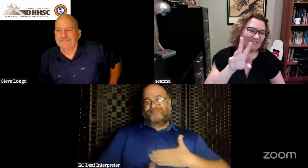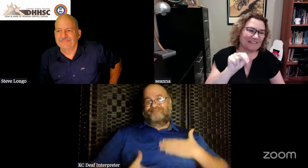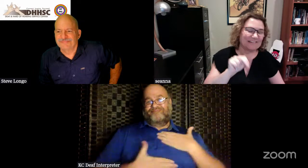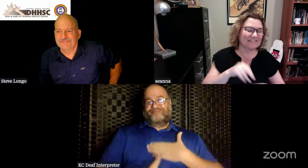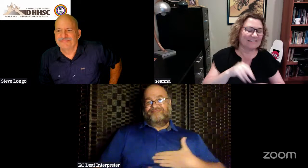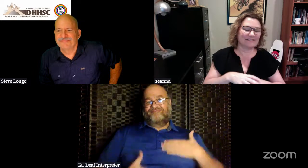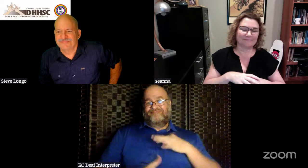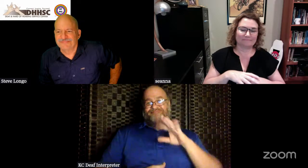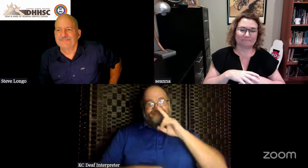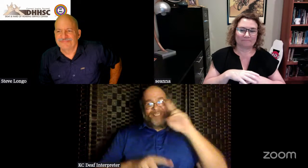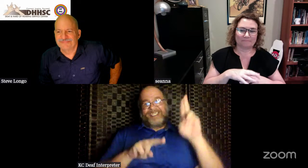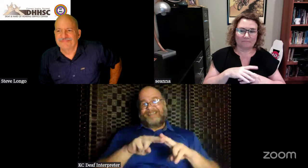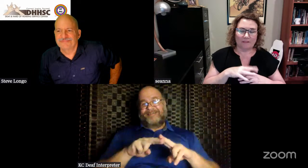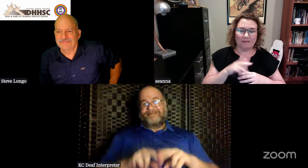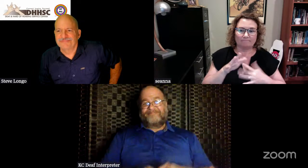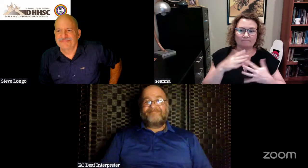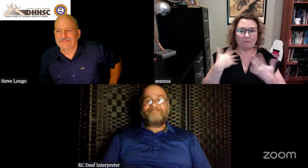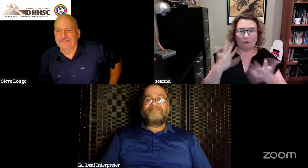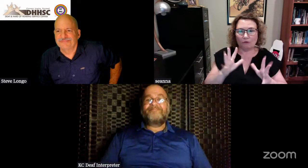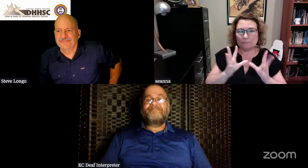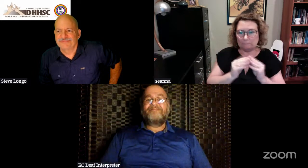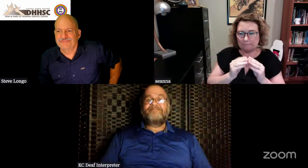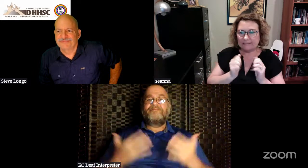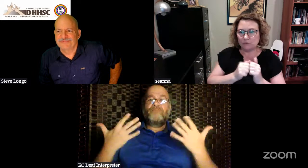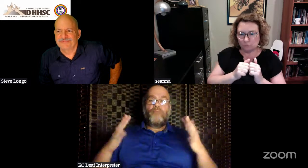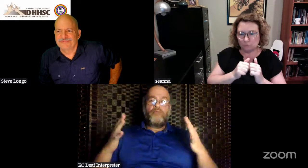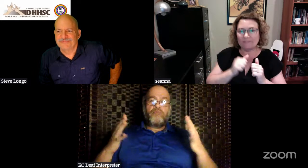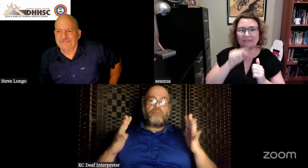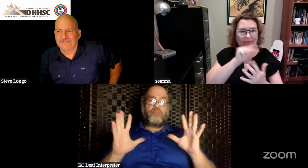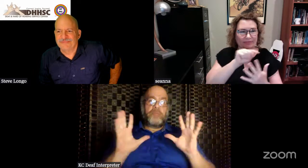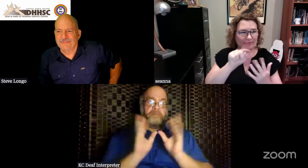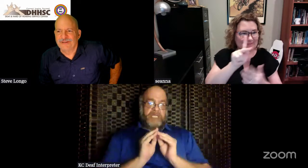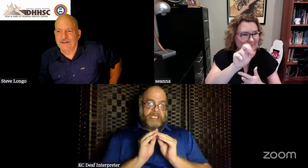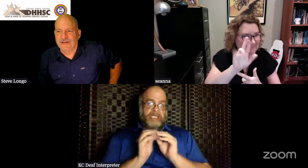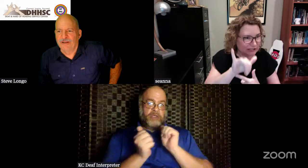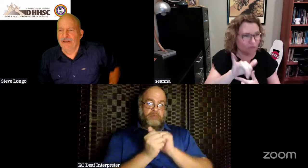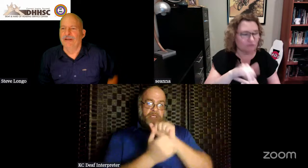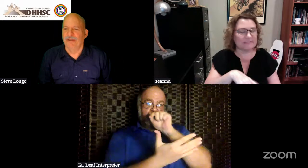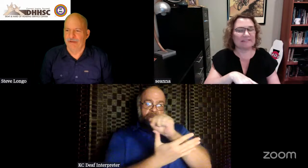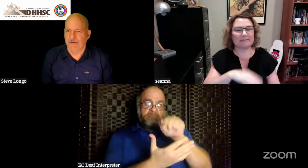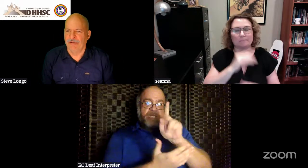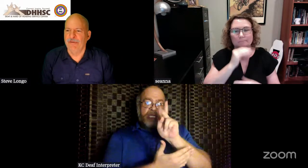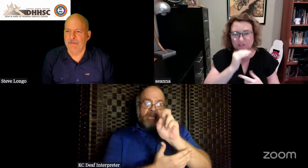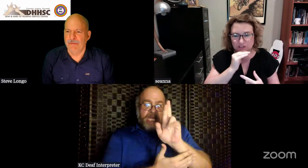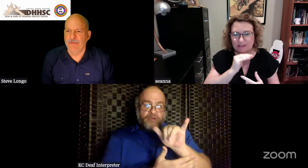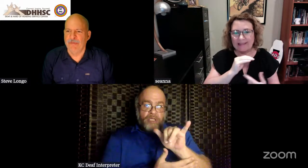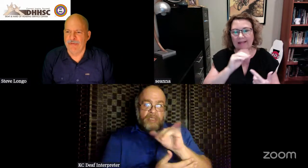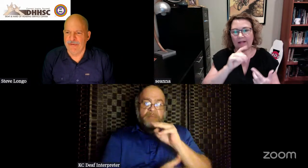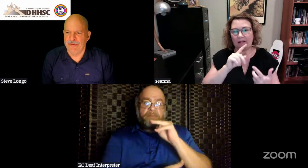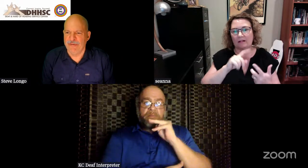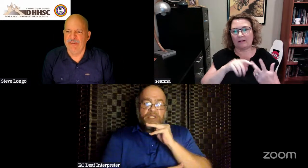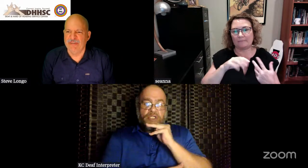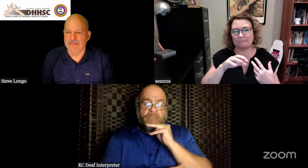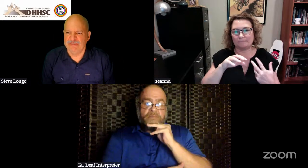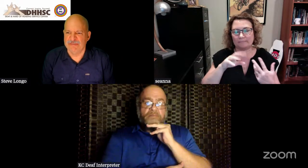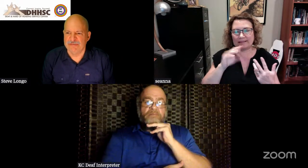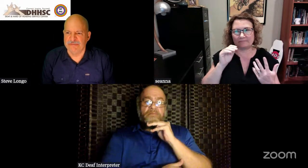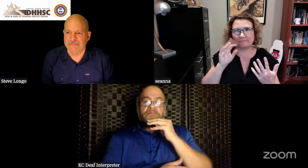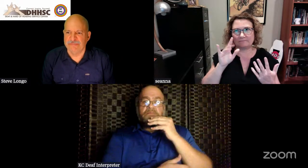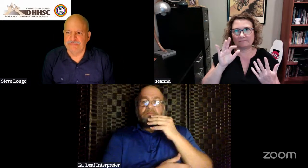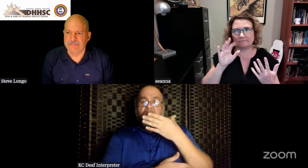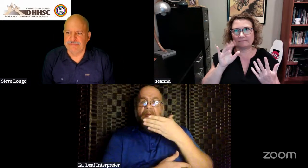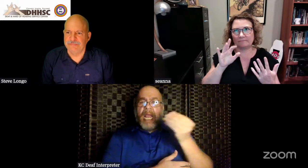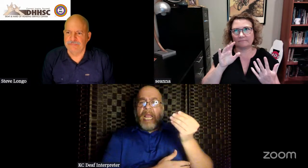This is the third year, and we've really enjoyed it. We've really enjoyed it and had a lot of fun. We've been meeting